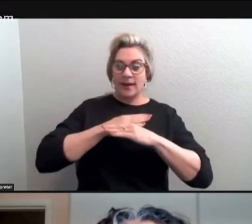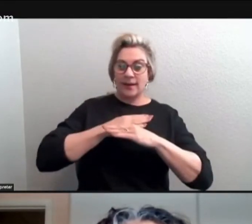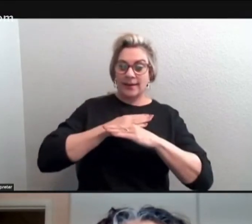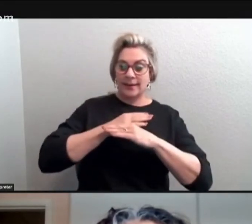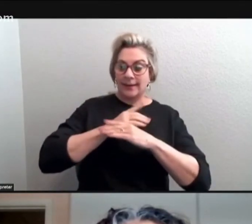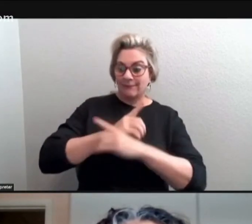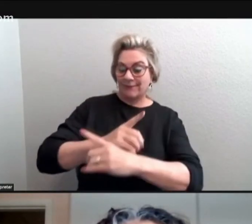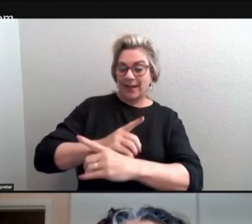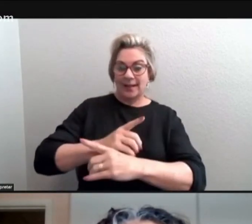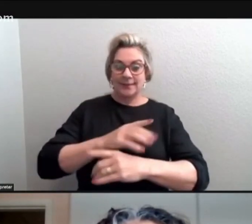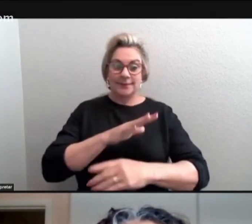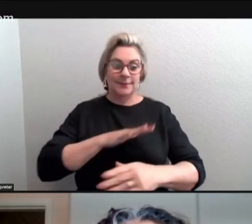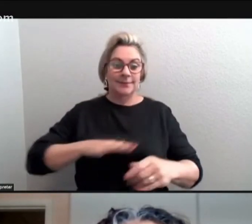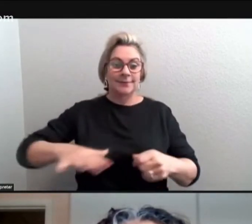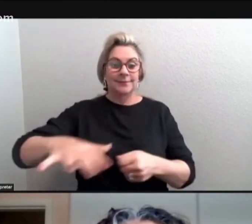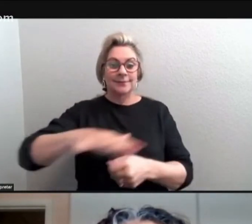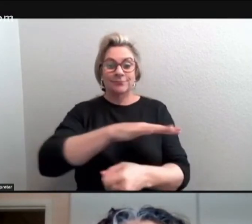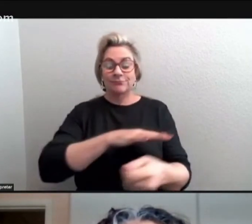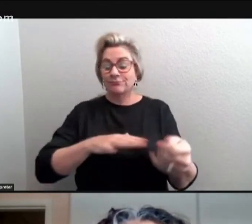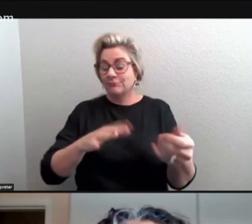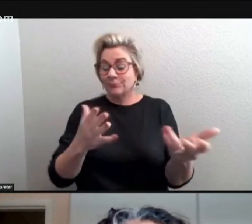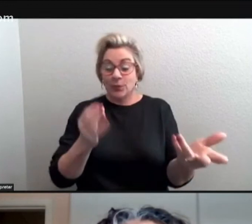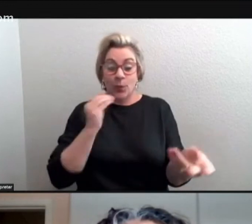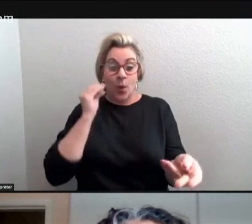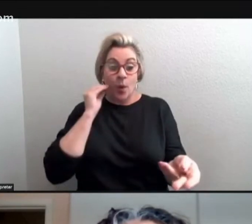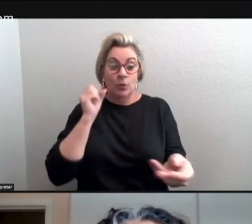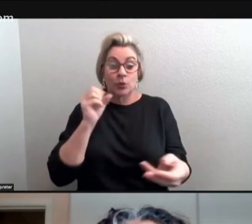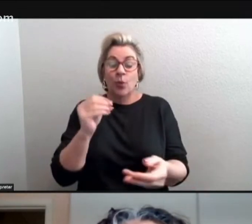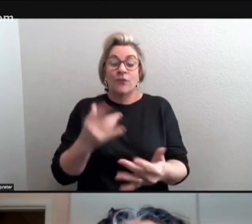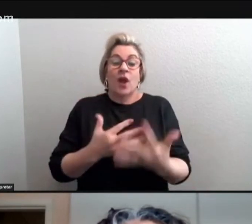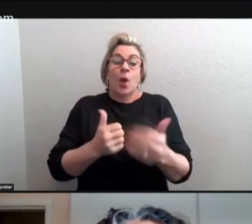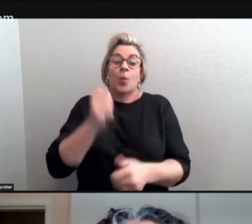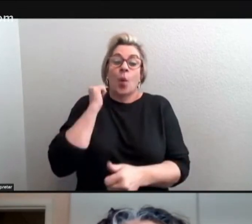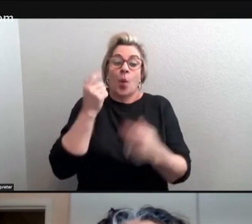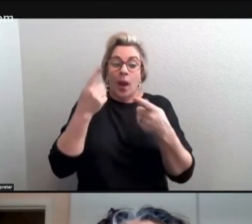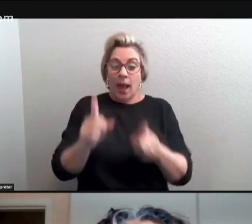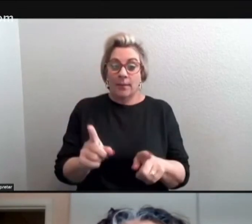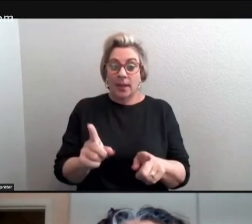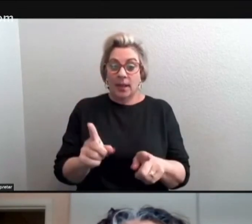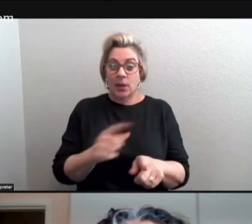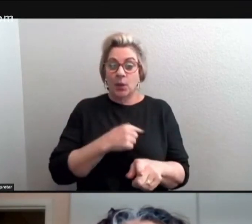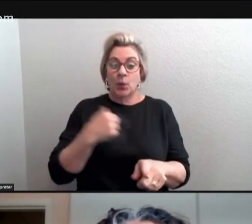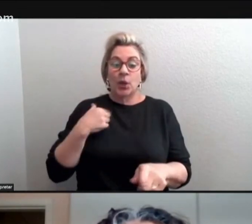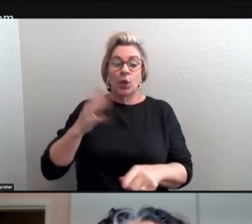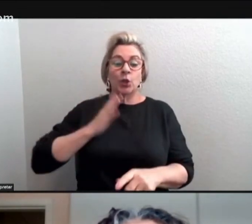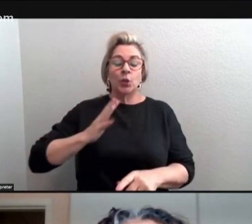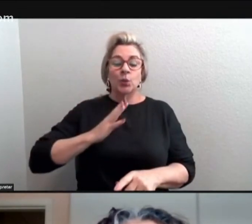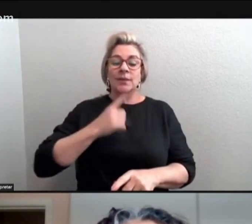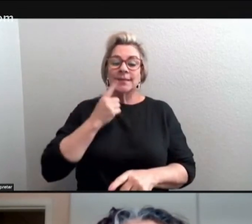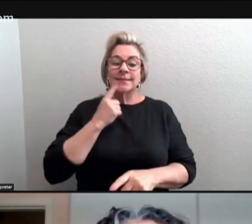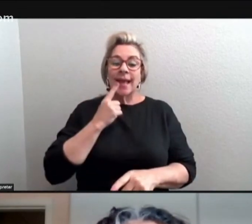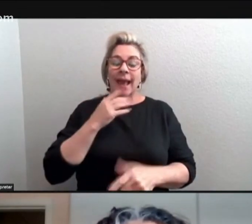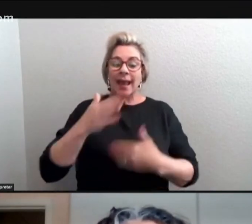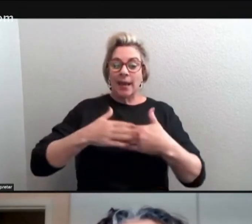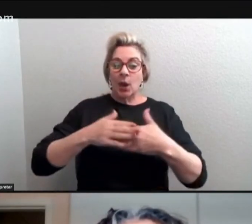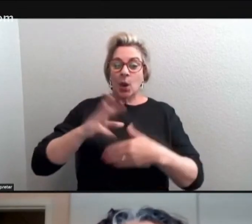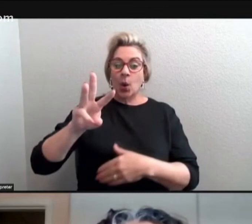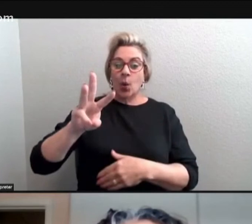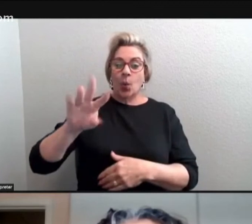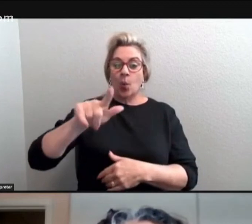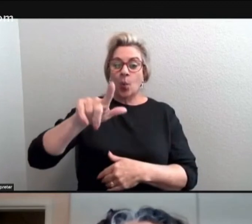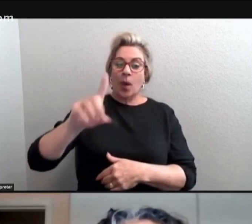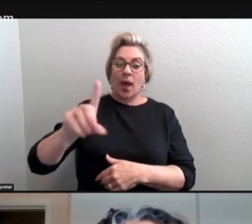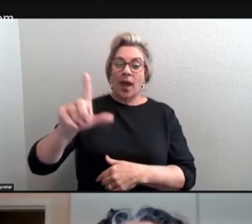perimeters around subdevelopments in areas that are, we used to say near the wildland interface, but nobody would